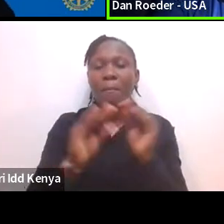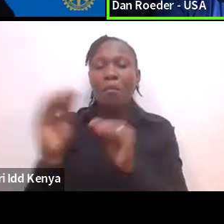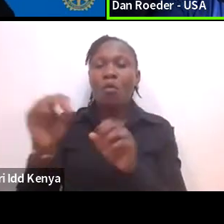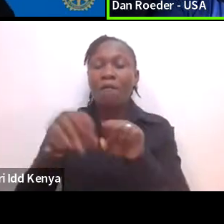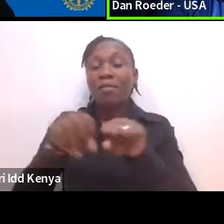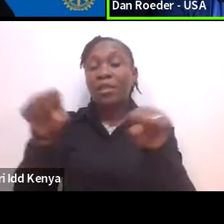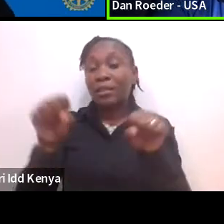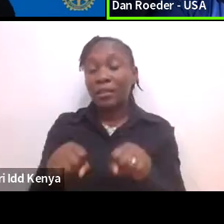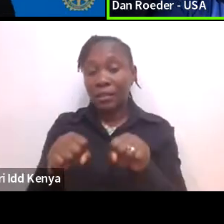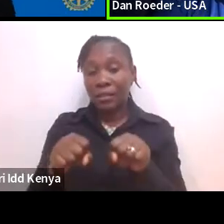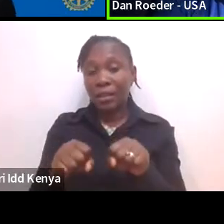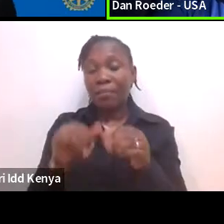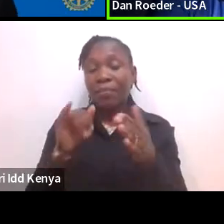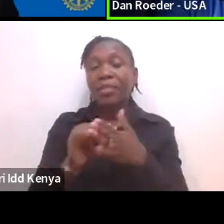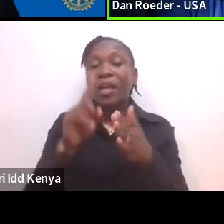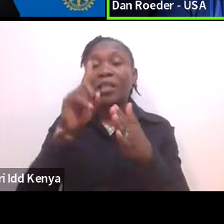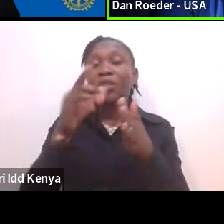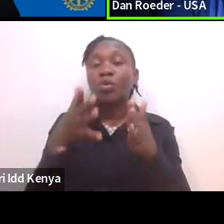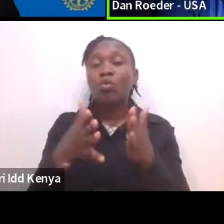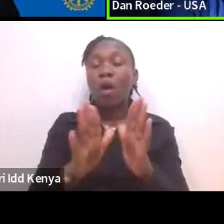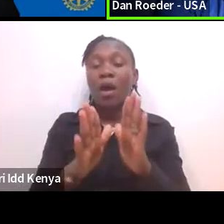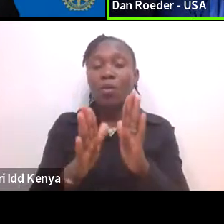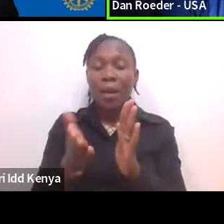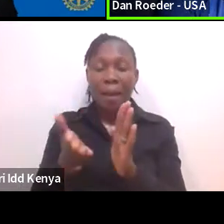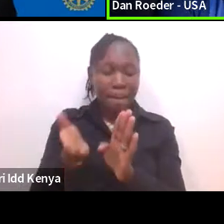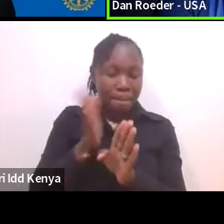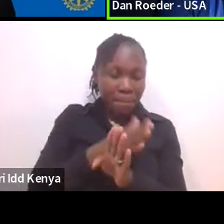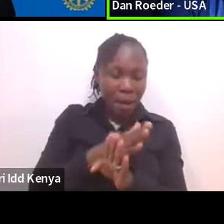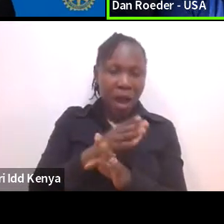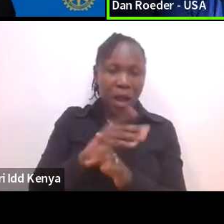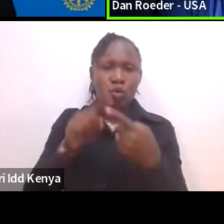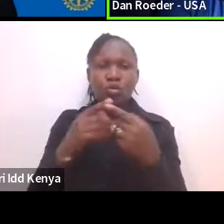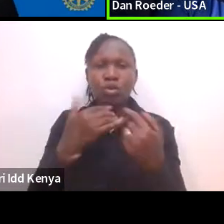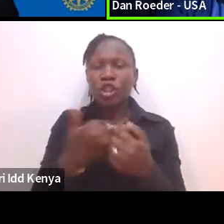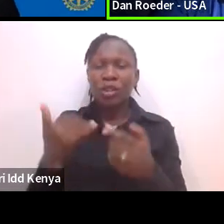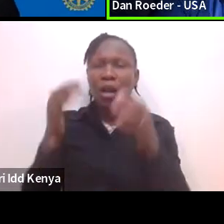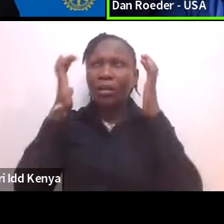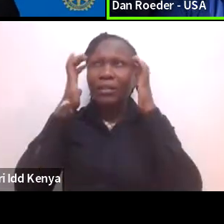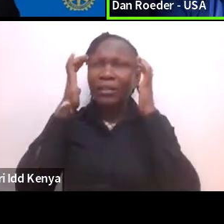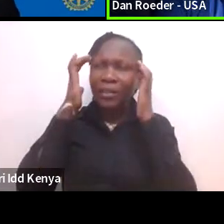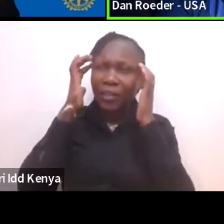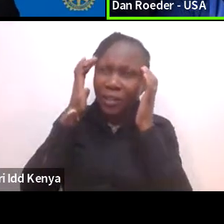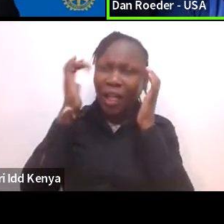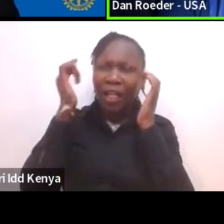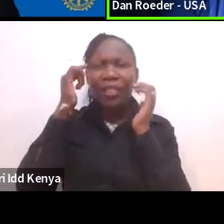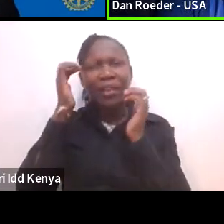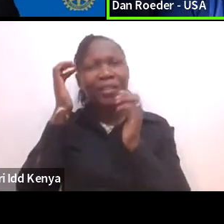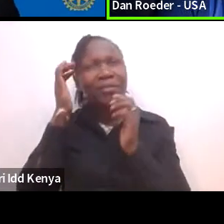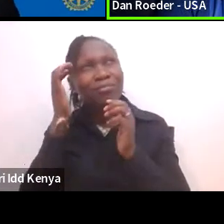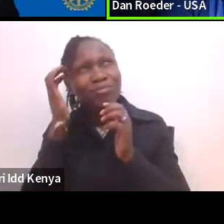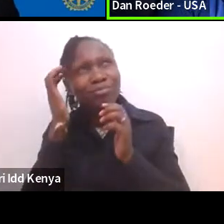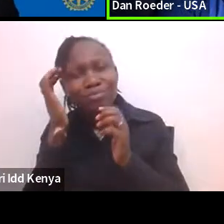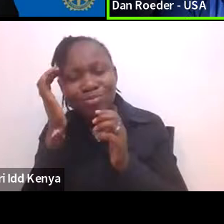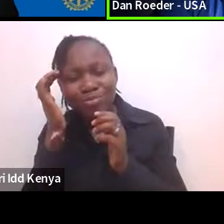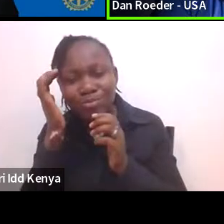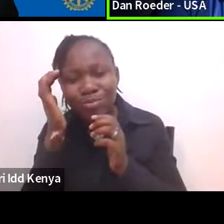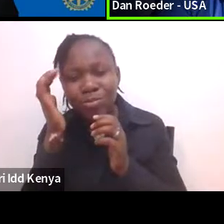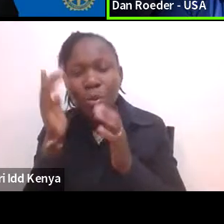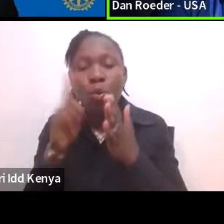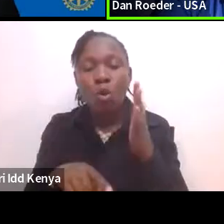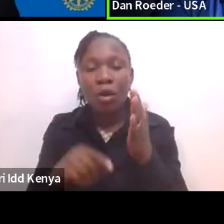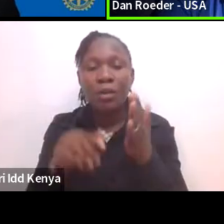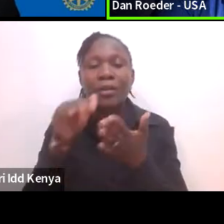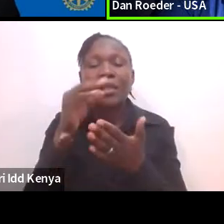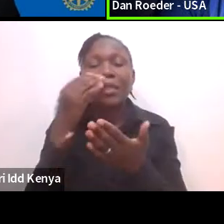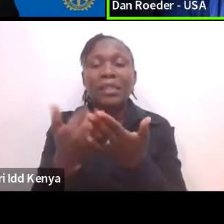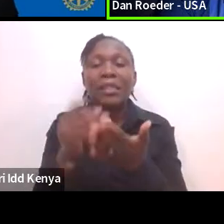so that's a way that if we keep coming back to wonder and curiosity, the student-centered learning will always